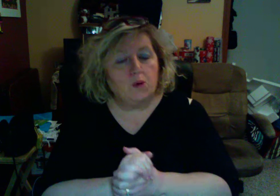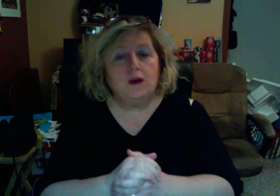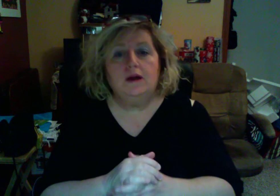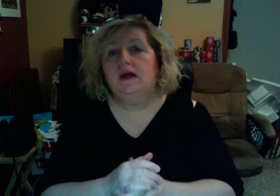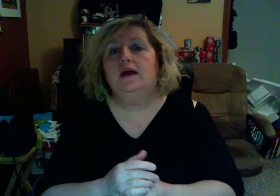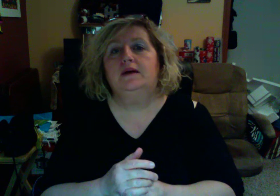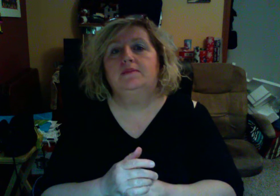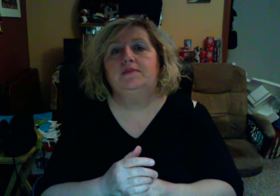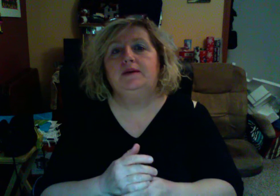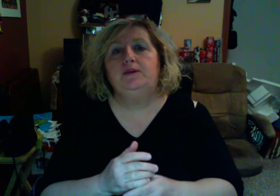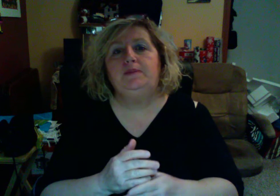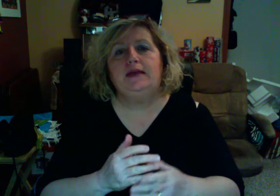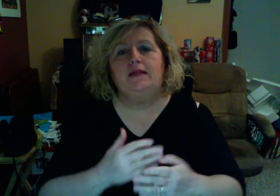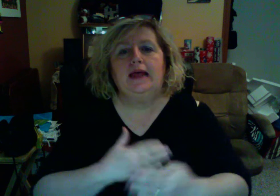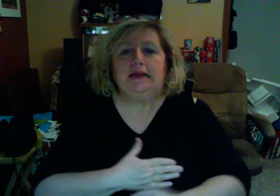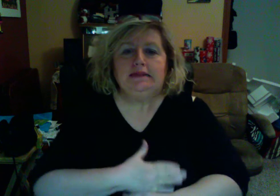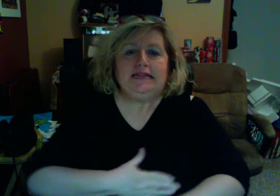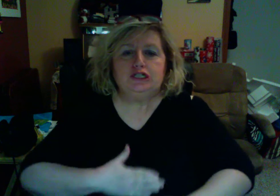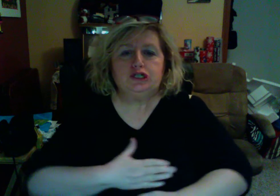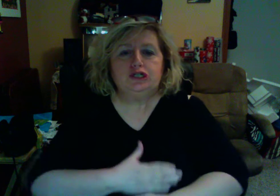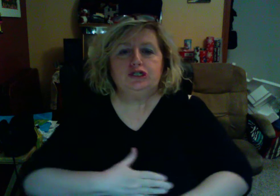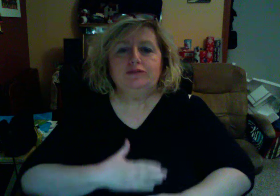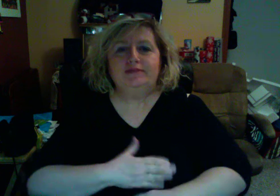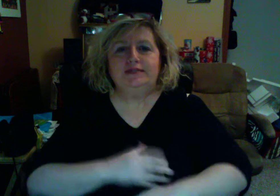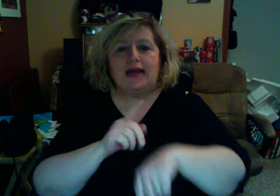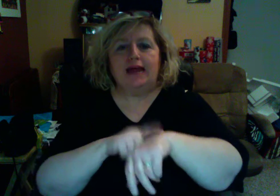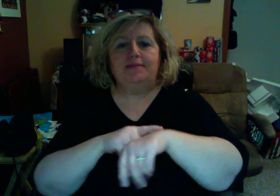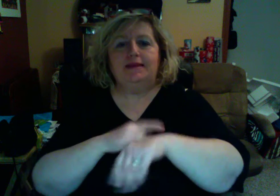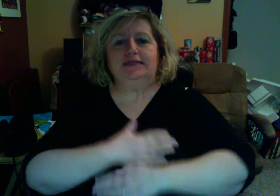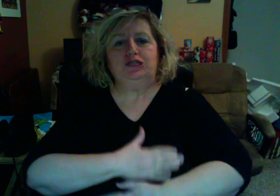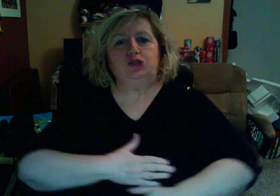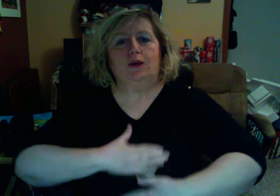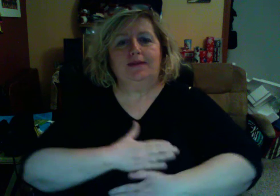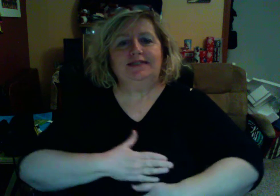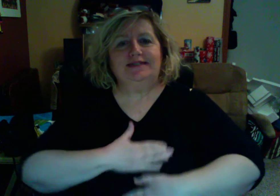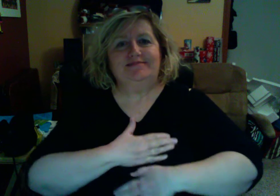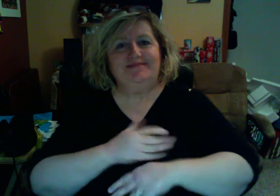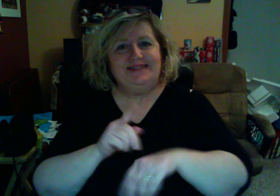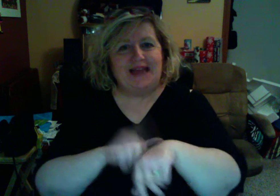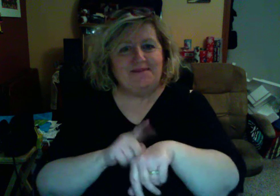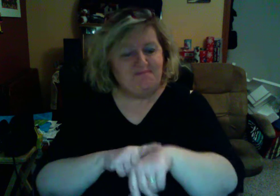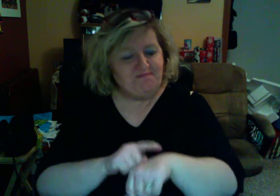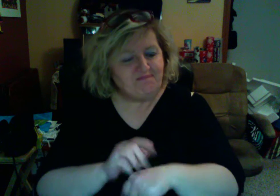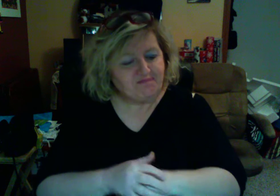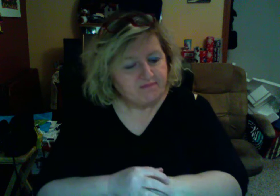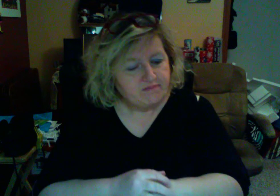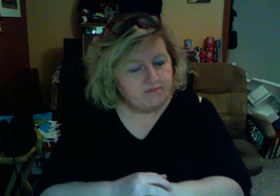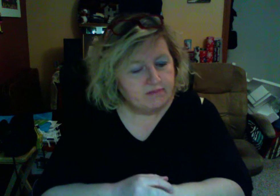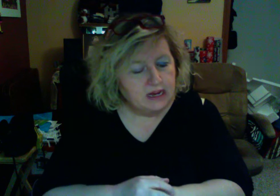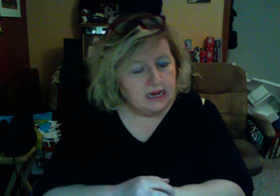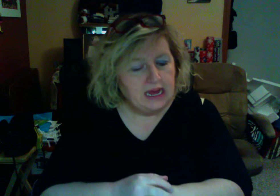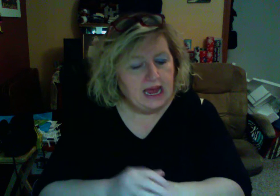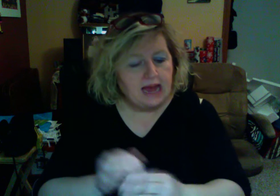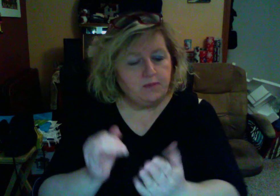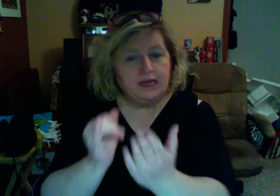For, it would be like leisure time is enjoyment time. And we can